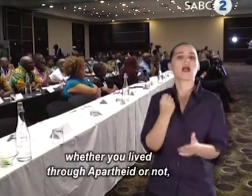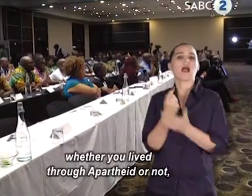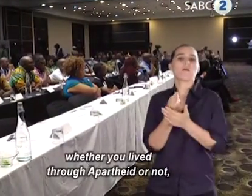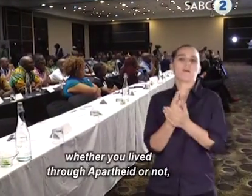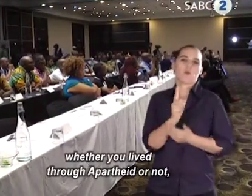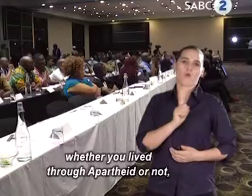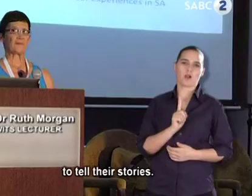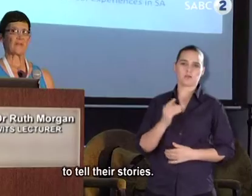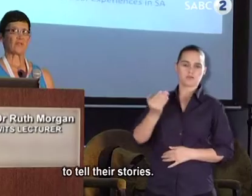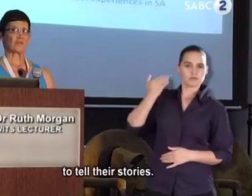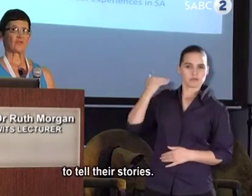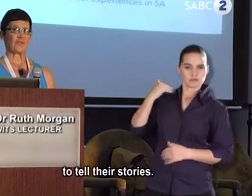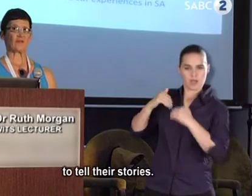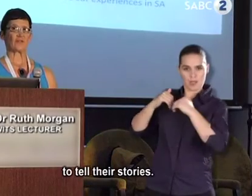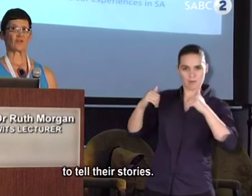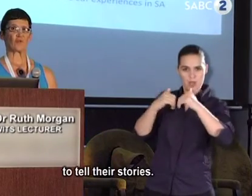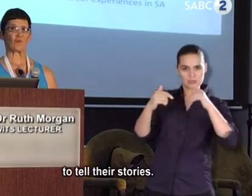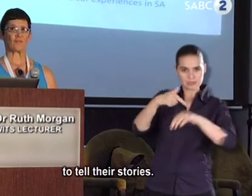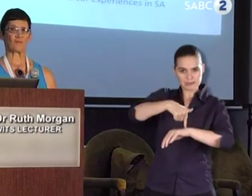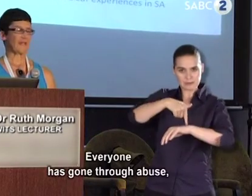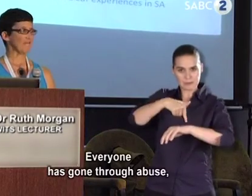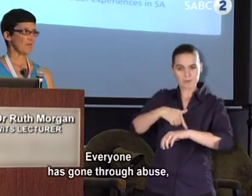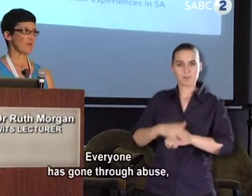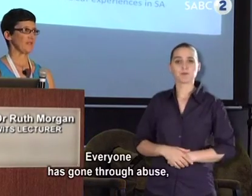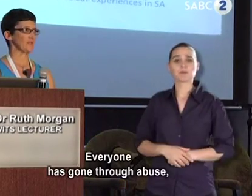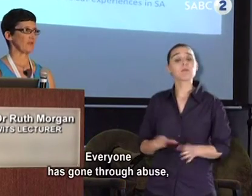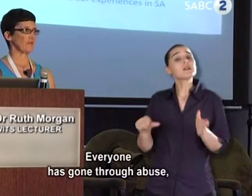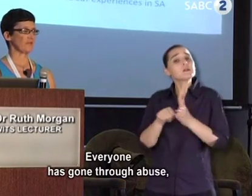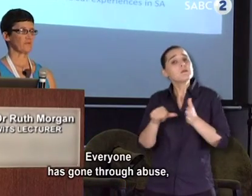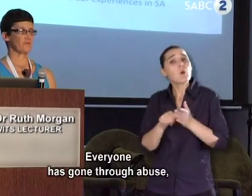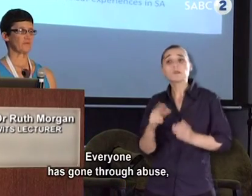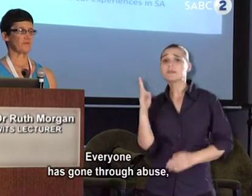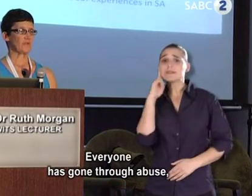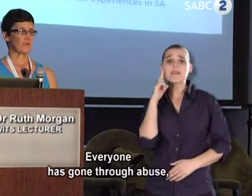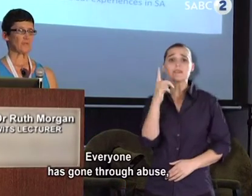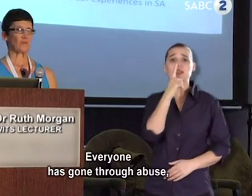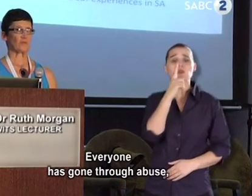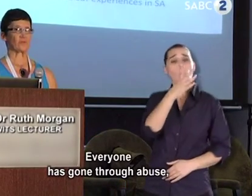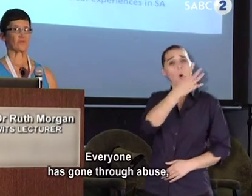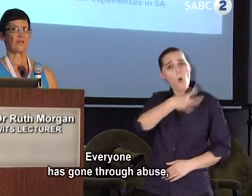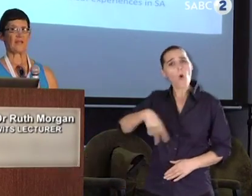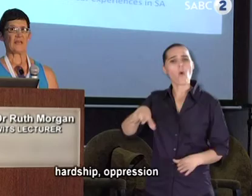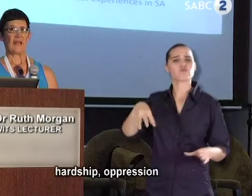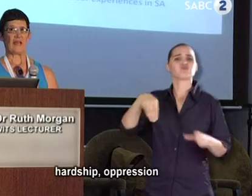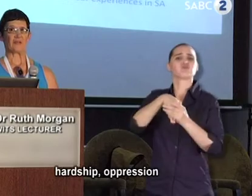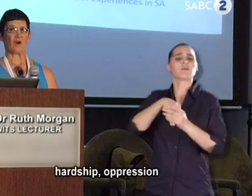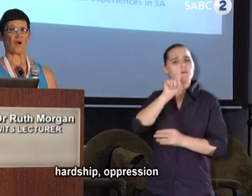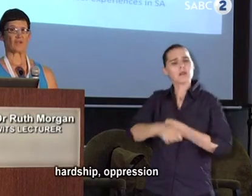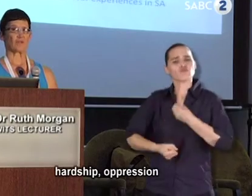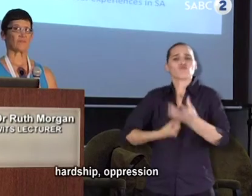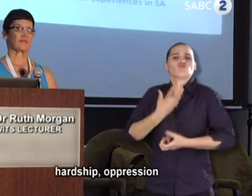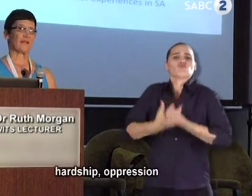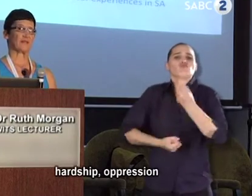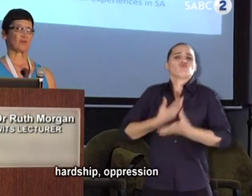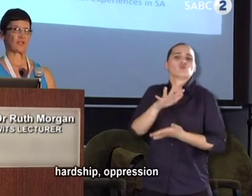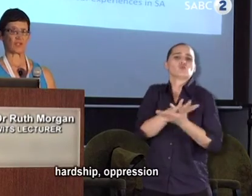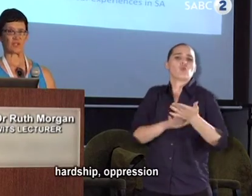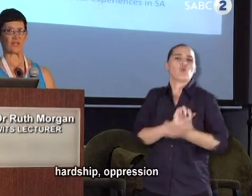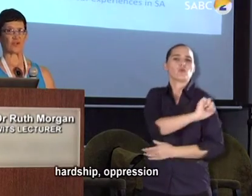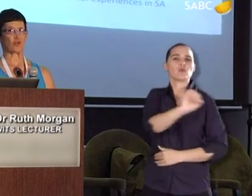through apartheid or not, to tell their stories, because everybody's gone through abuse and hardships